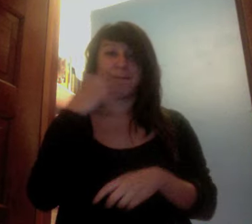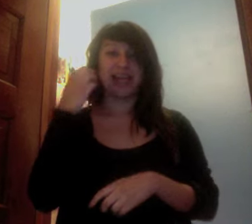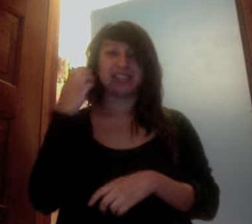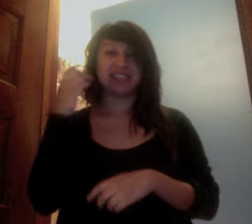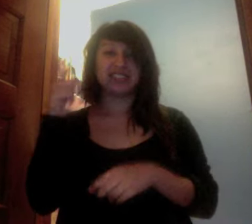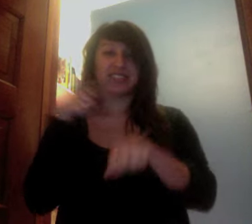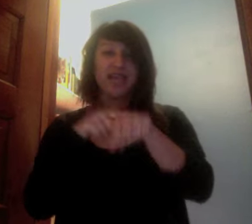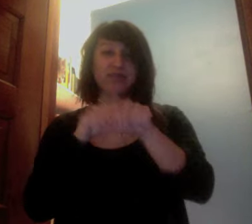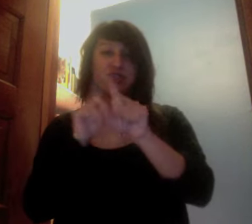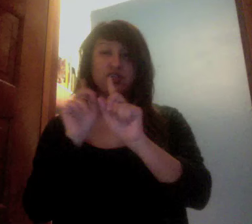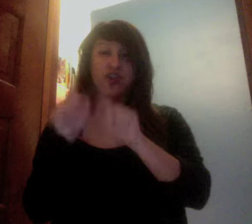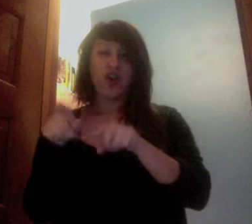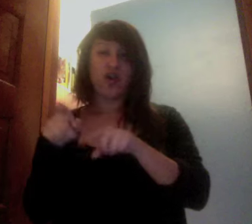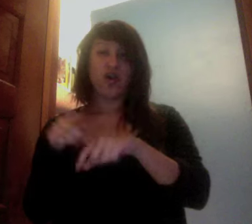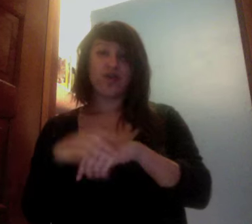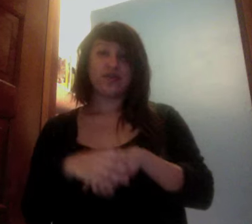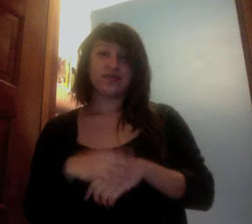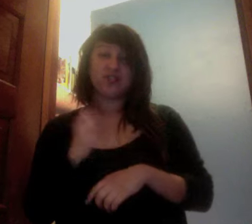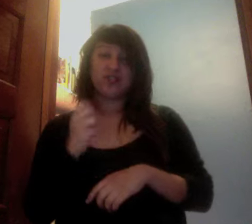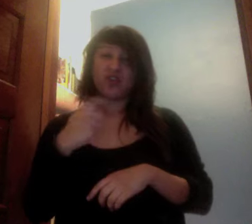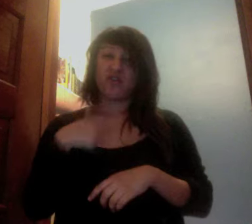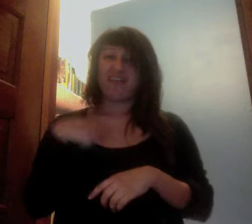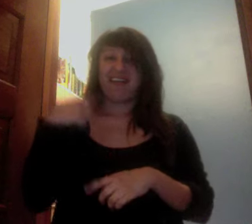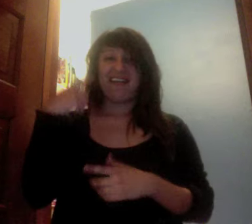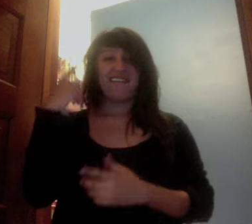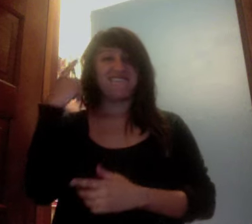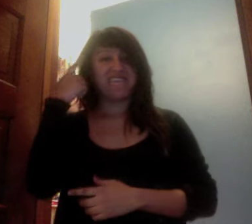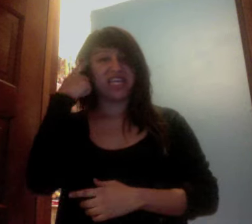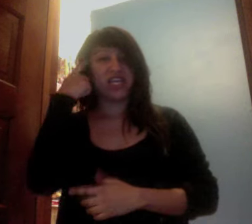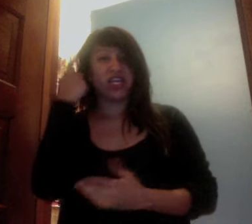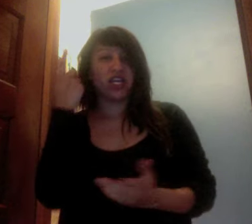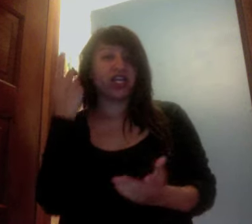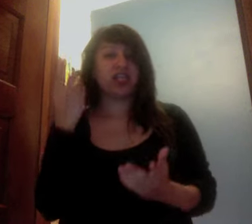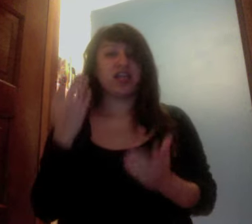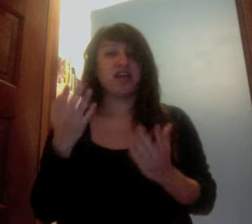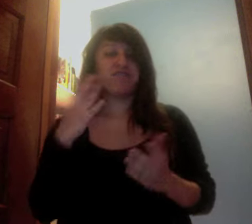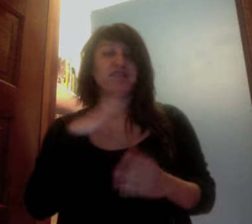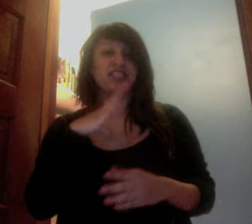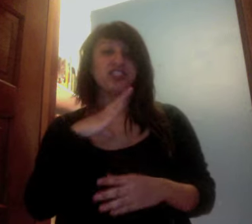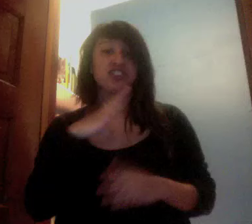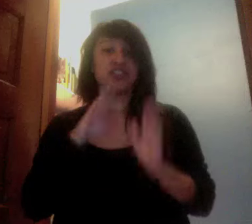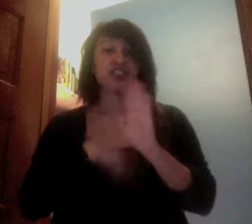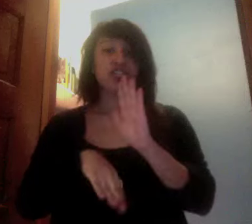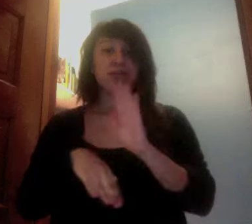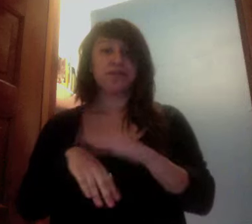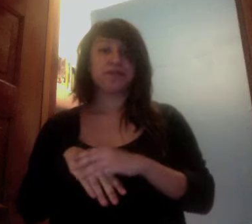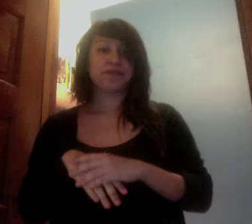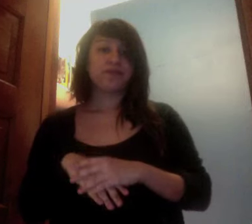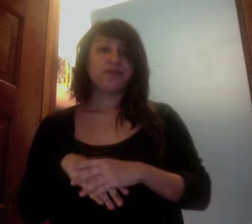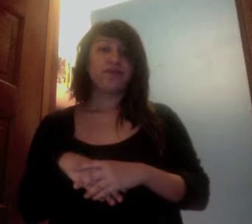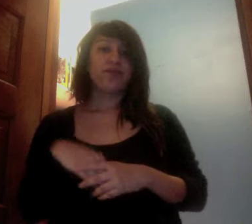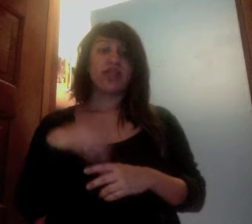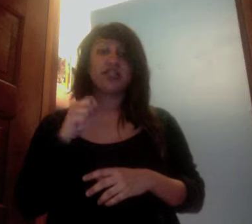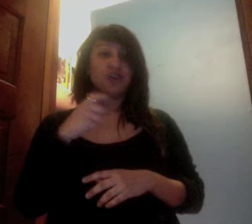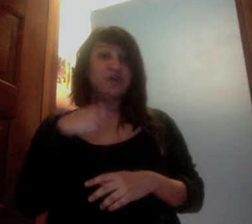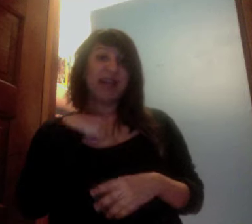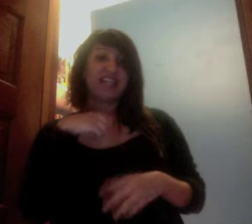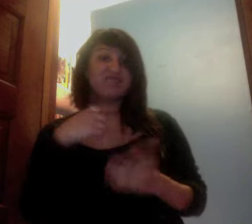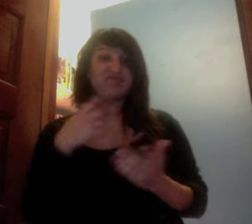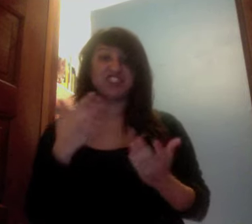go for quite some time. So I just did it. Booked a flight, booked my hotel, left the day